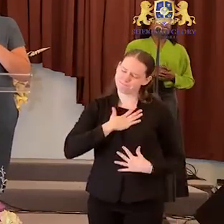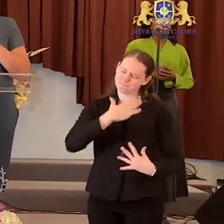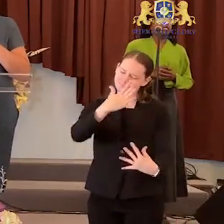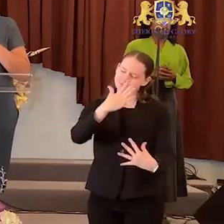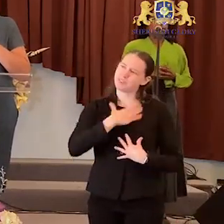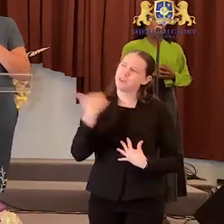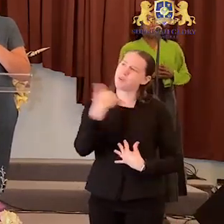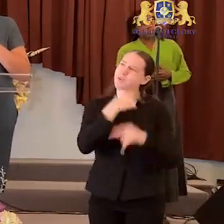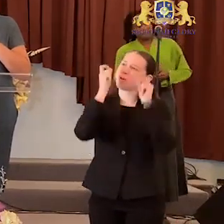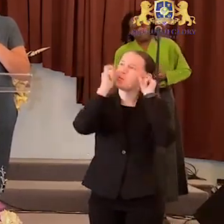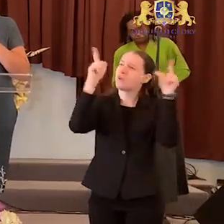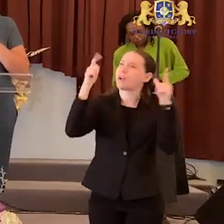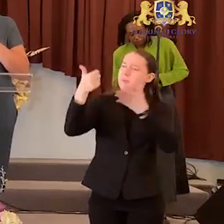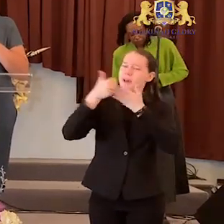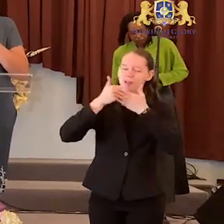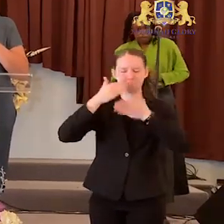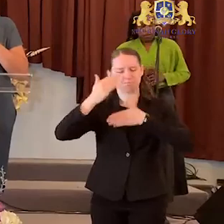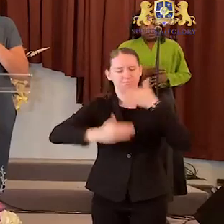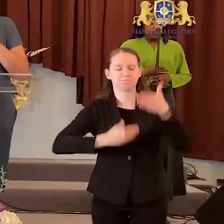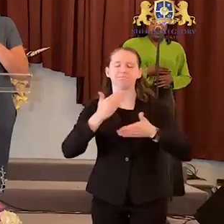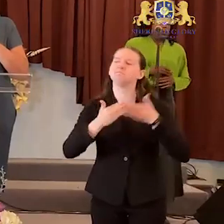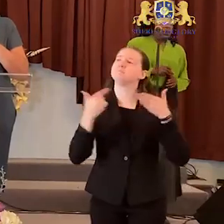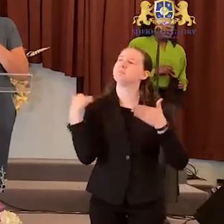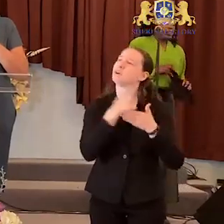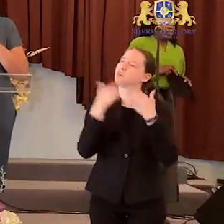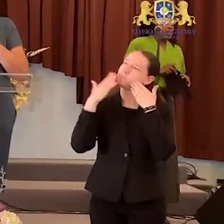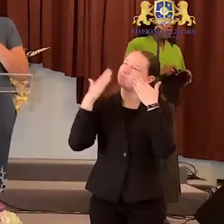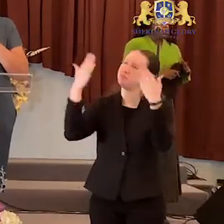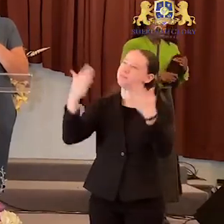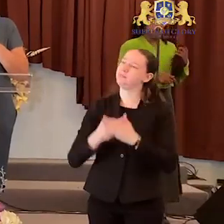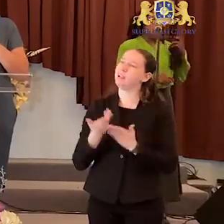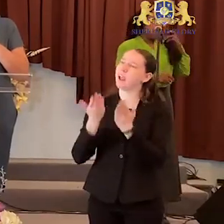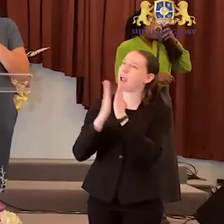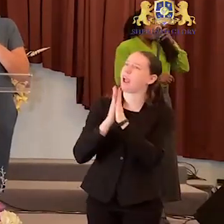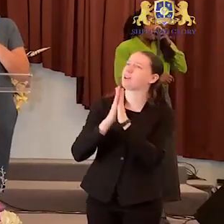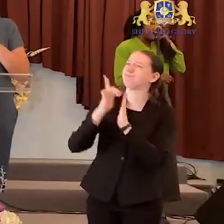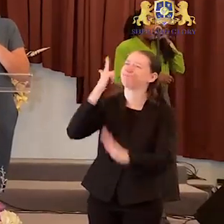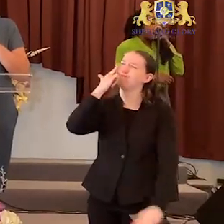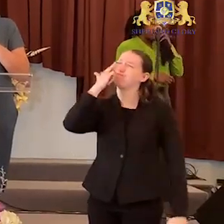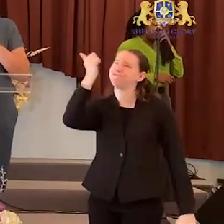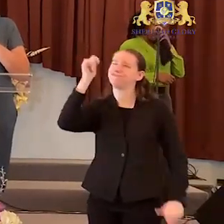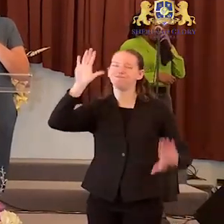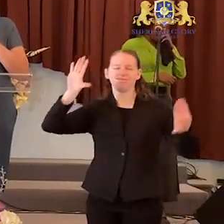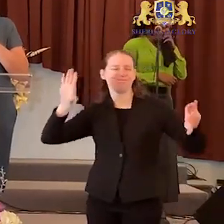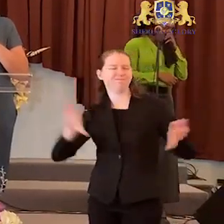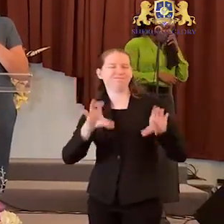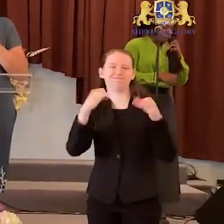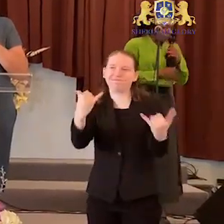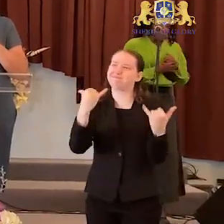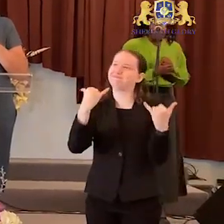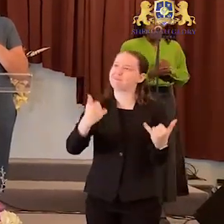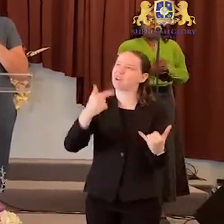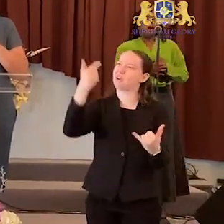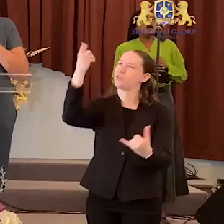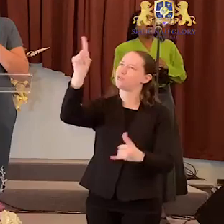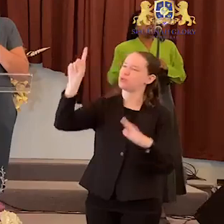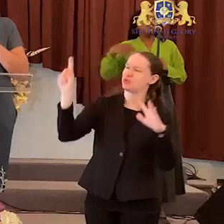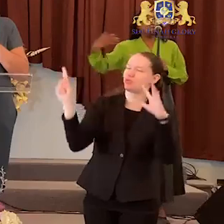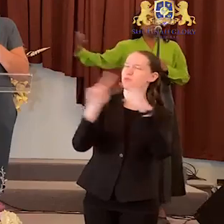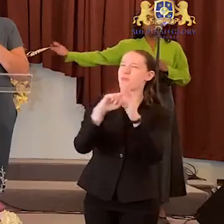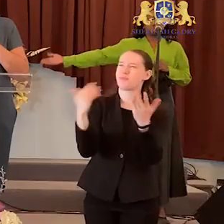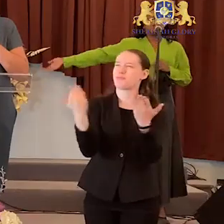us on our way, oh God. God, we ask you to be God in this place on today, God. Fall like you never